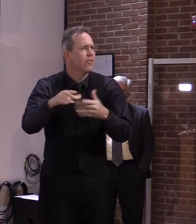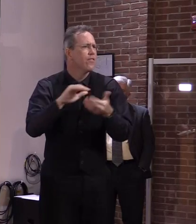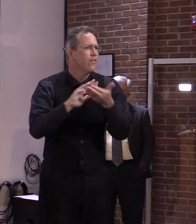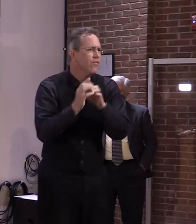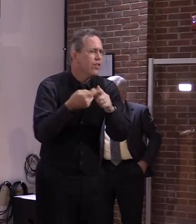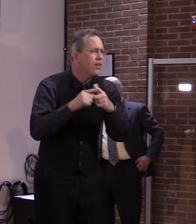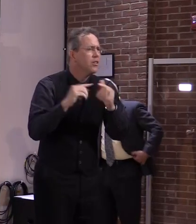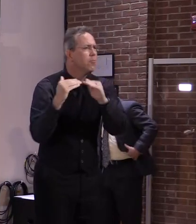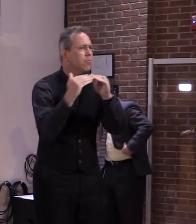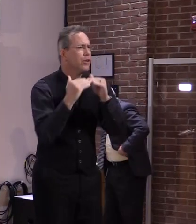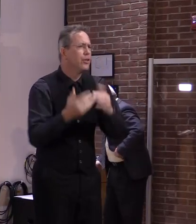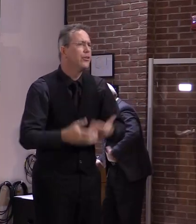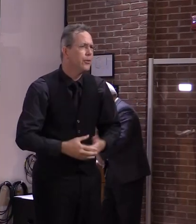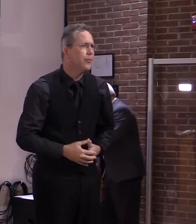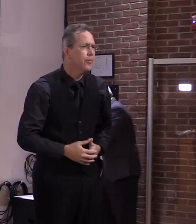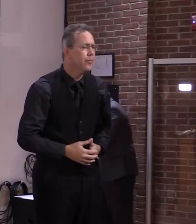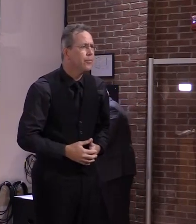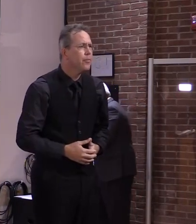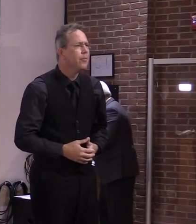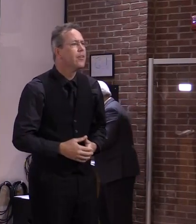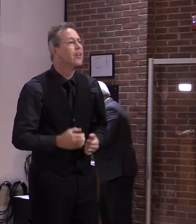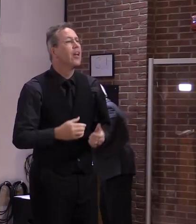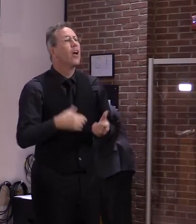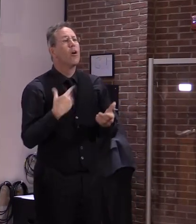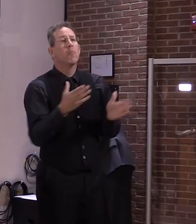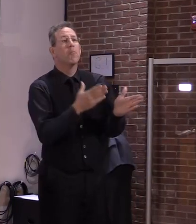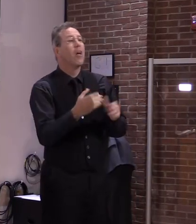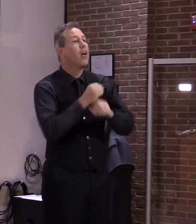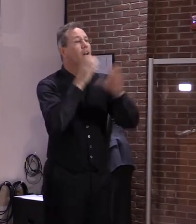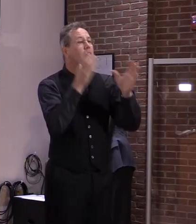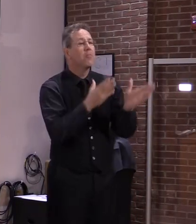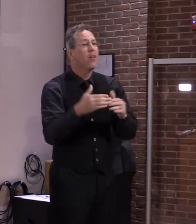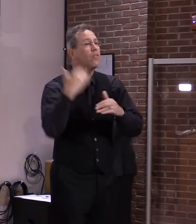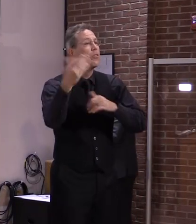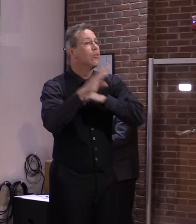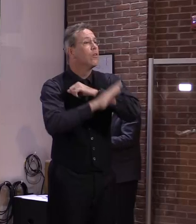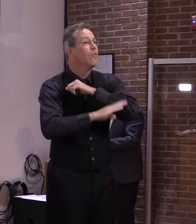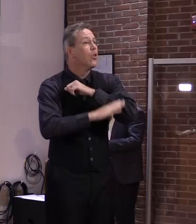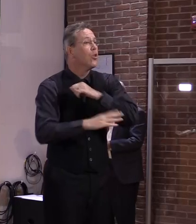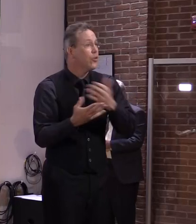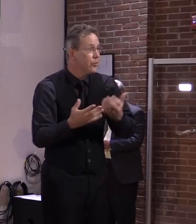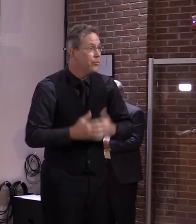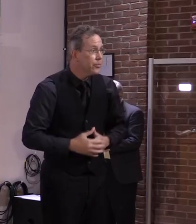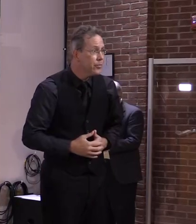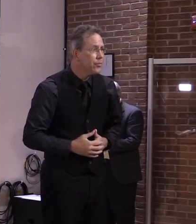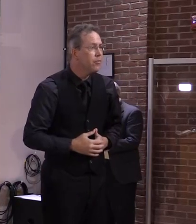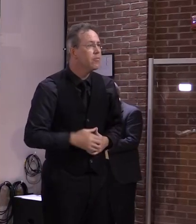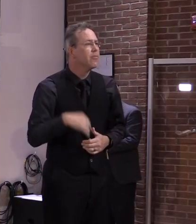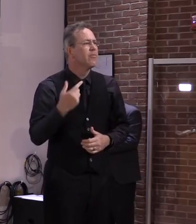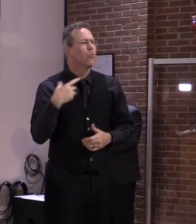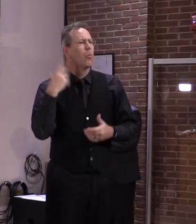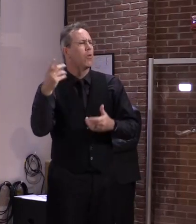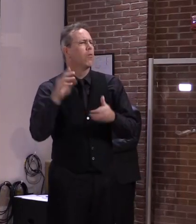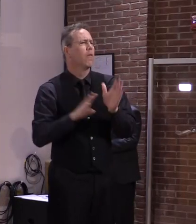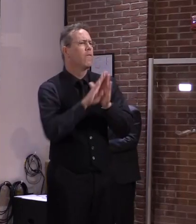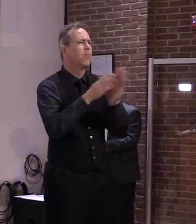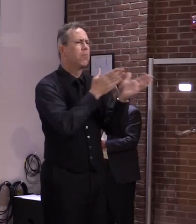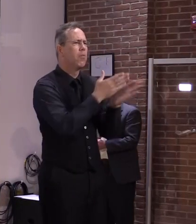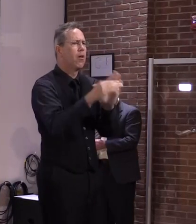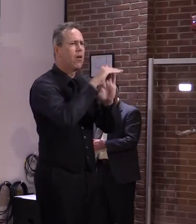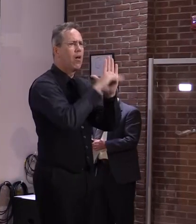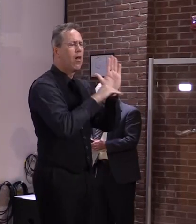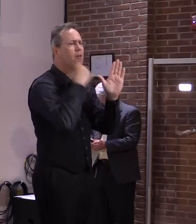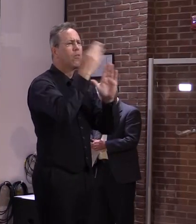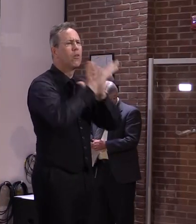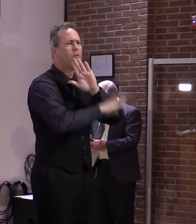We are now in the process of planning for the fall. We expect to publish guidance for the fall later this month, and I'm communicating